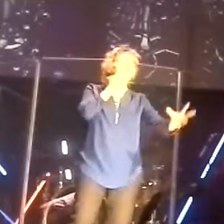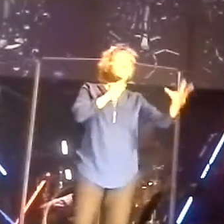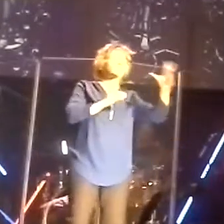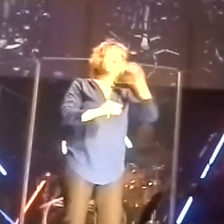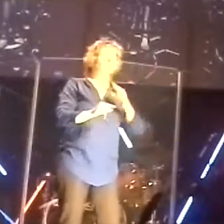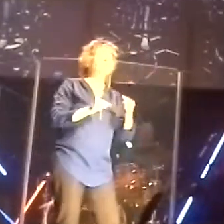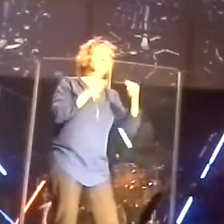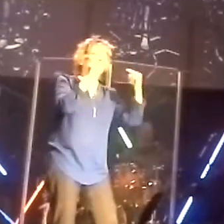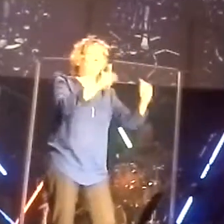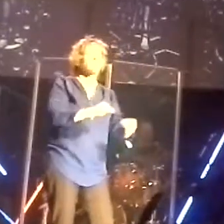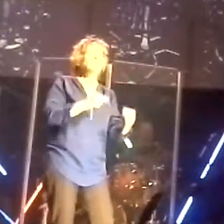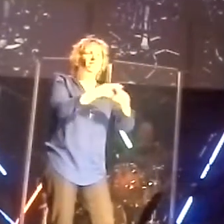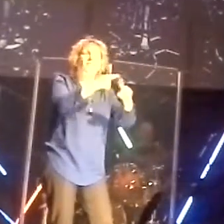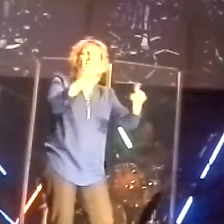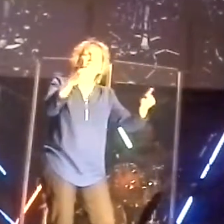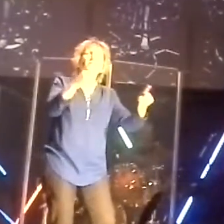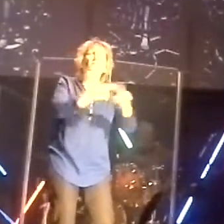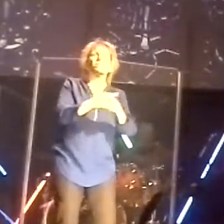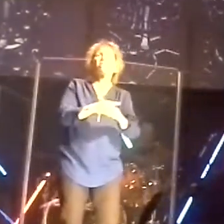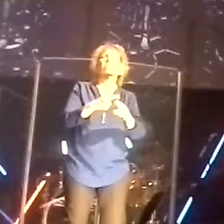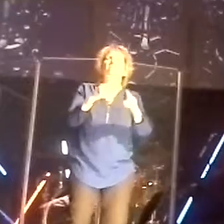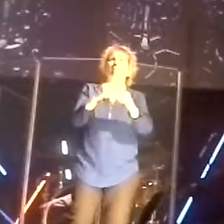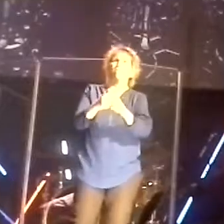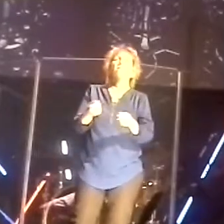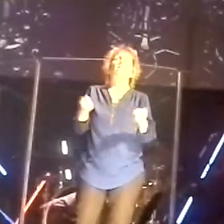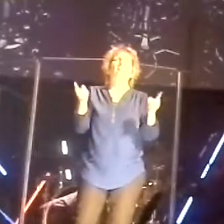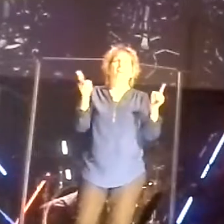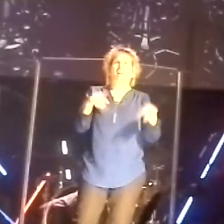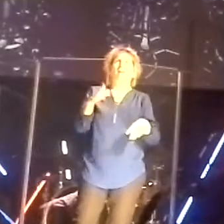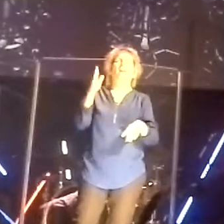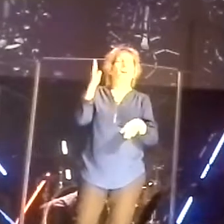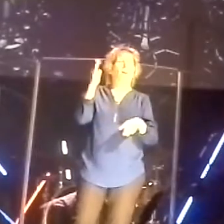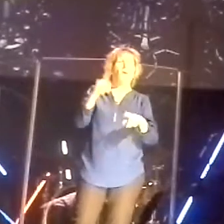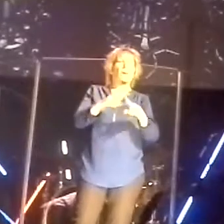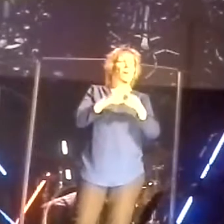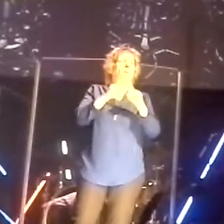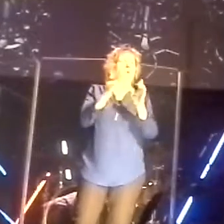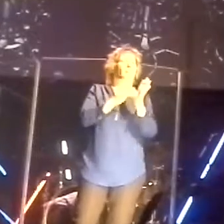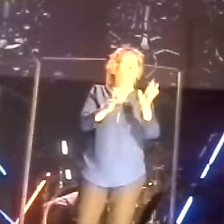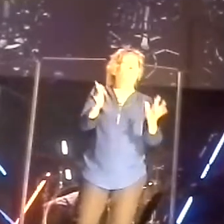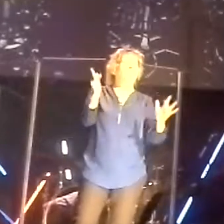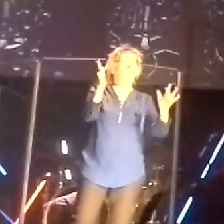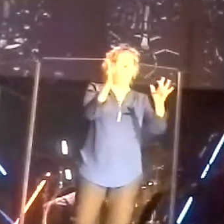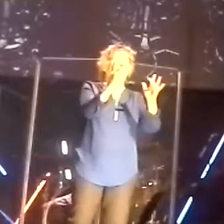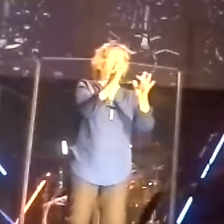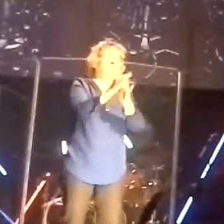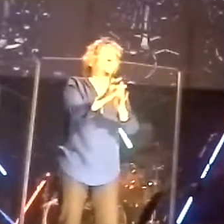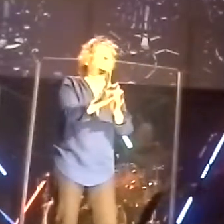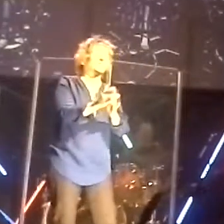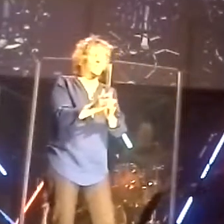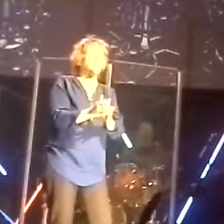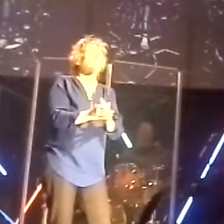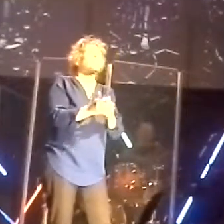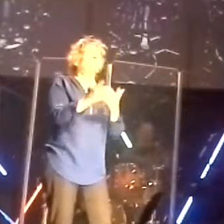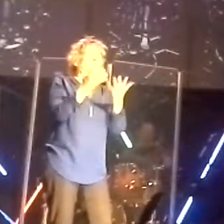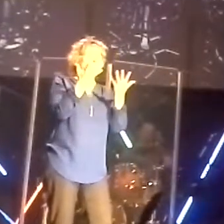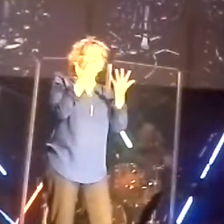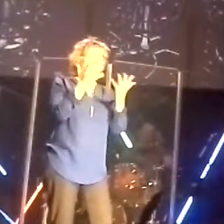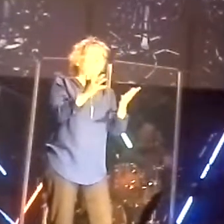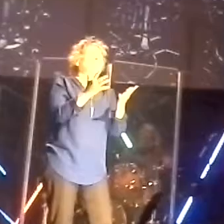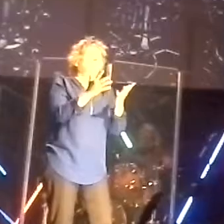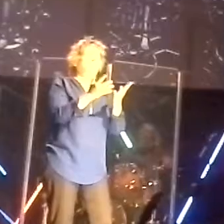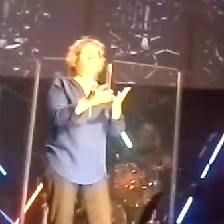Sorrow may come the darkest night, but the cross has the